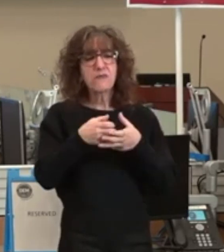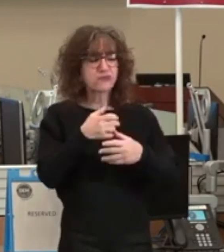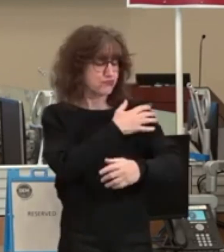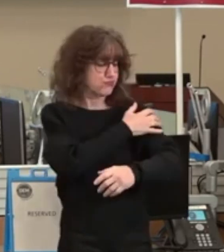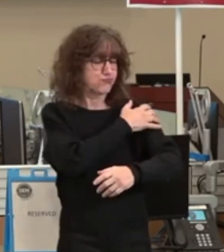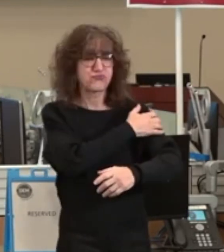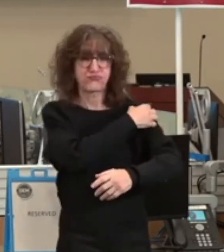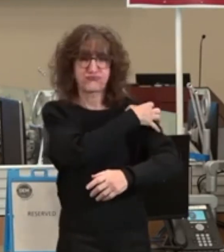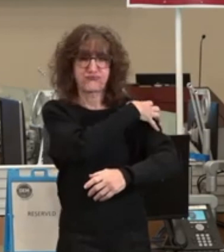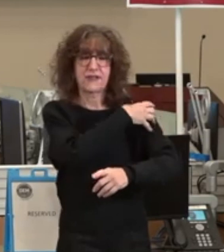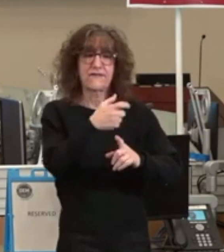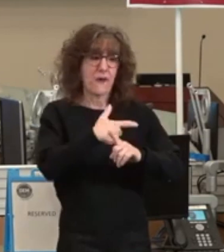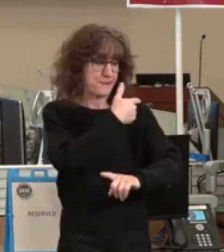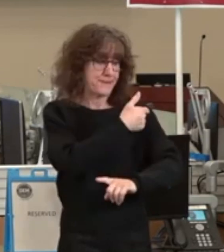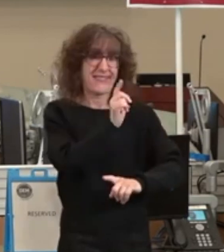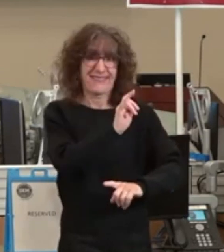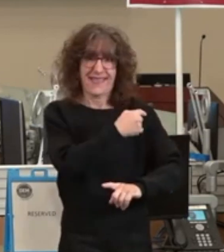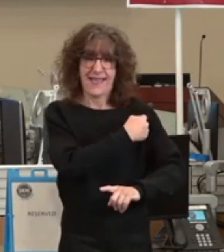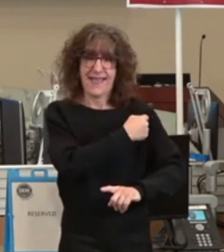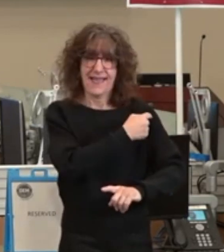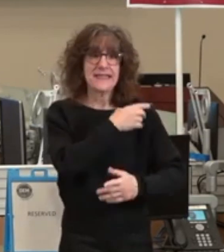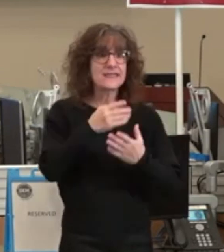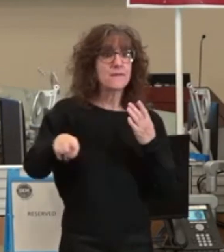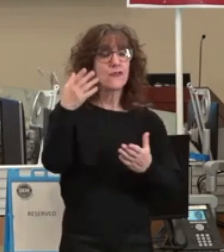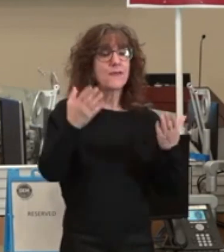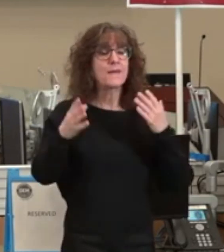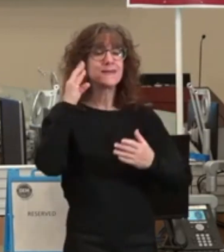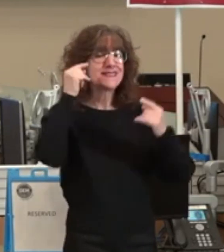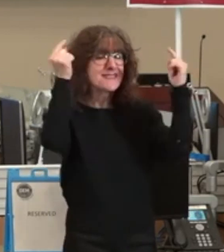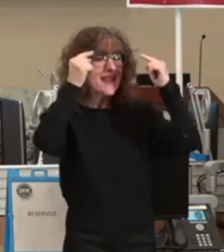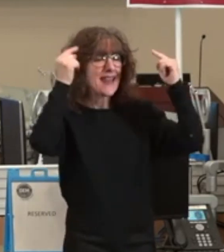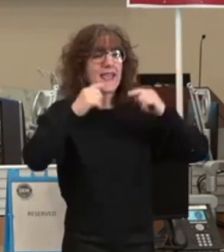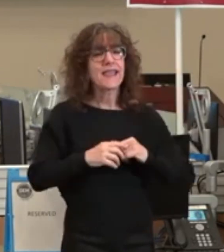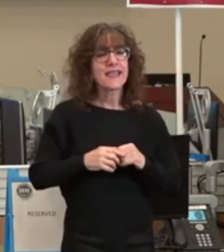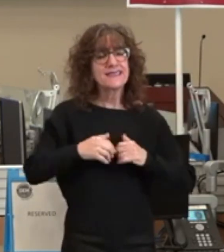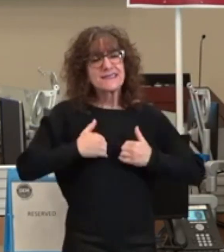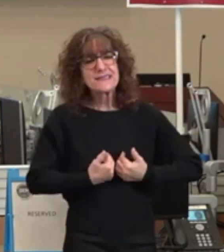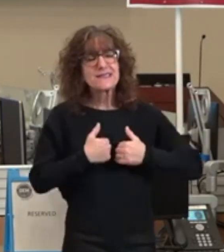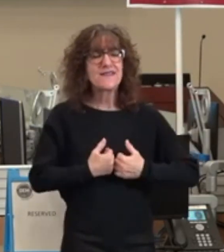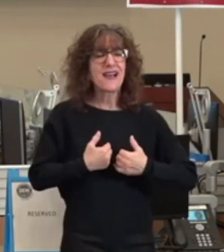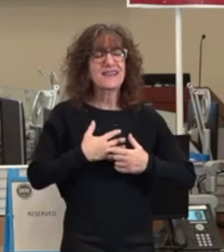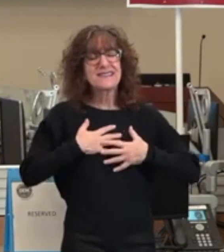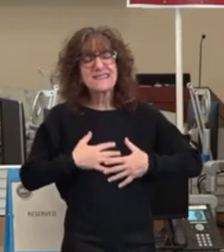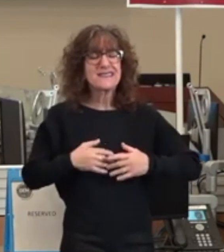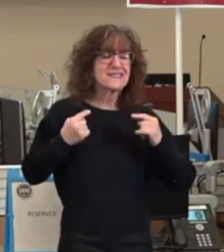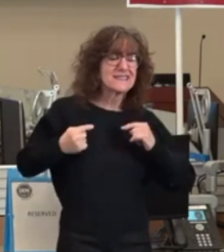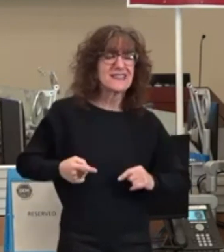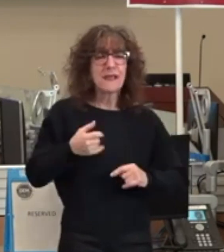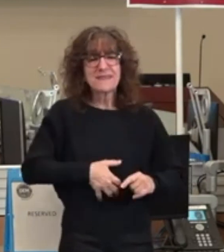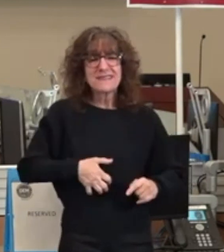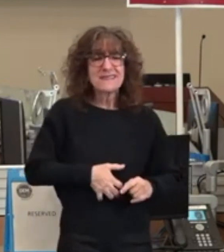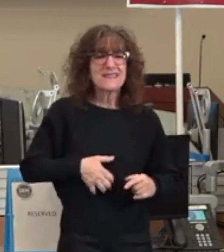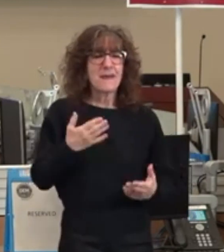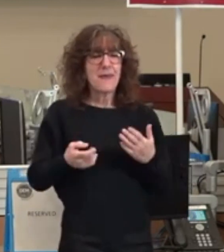your upper arm from the injection site. Some of you may experience headache, fatigue, muscle aches, maybe a little